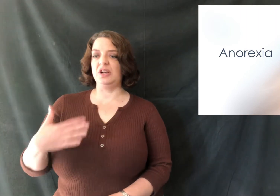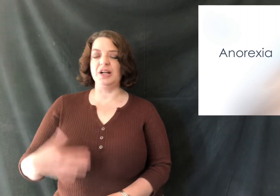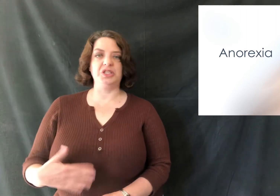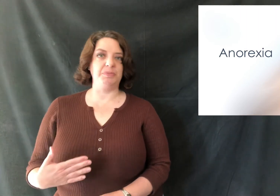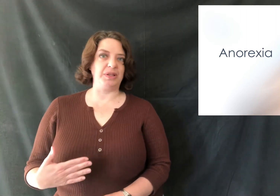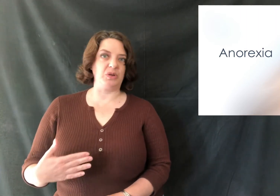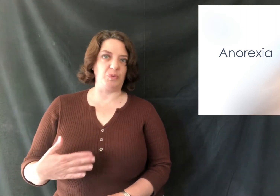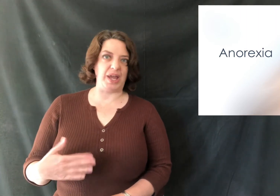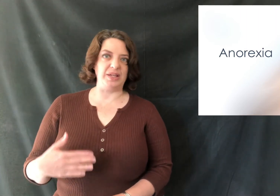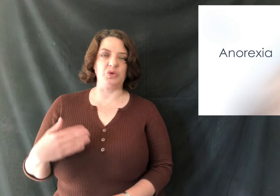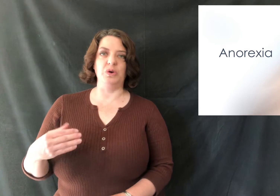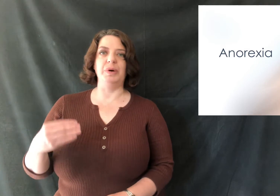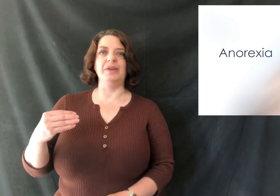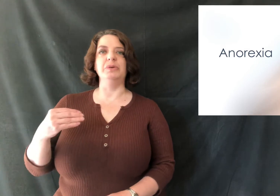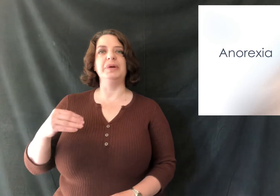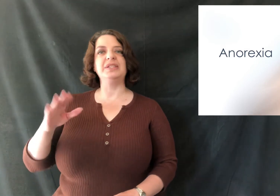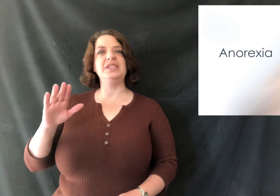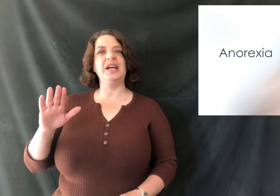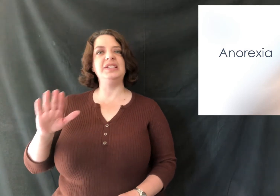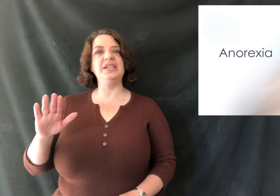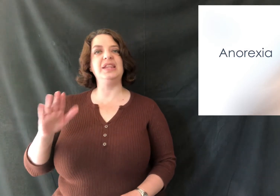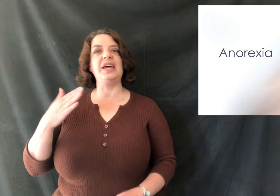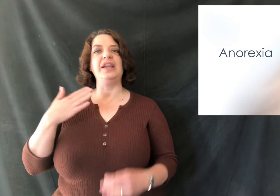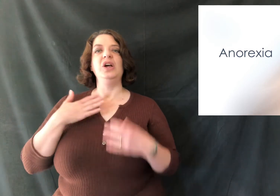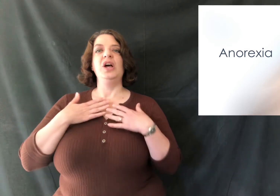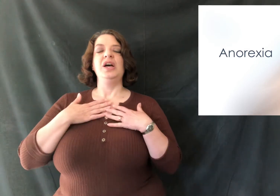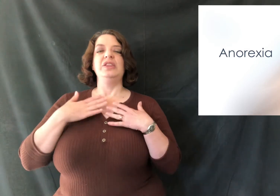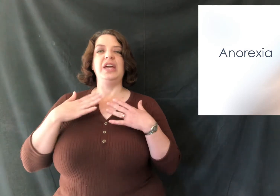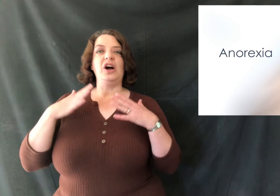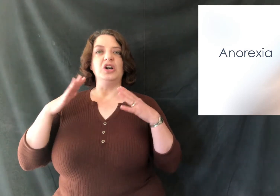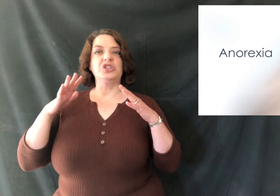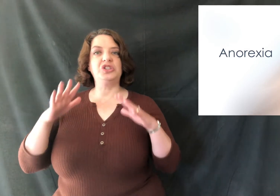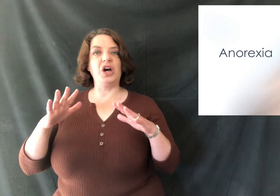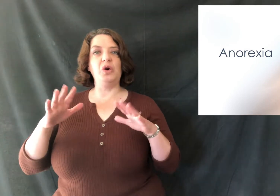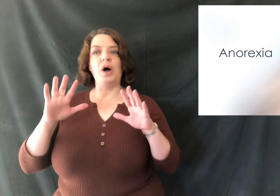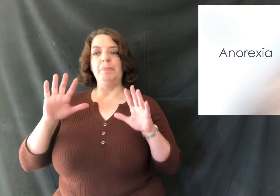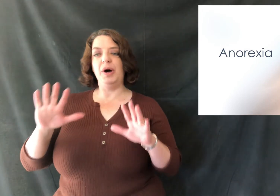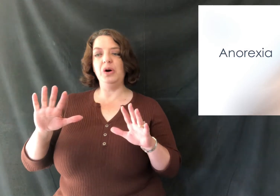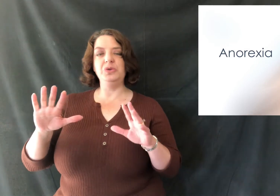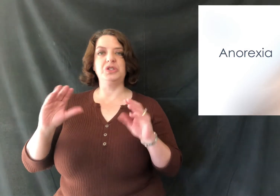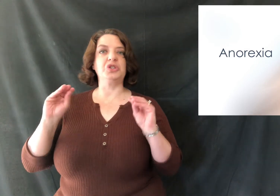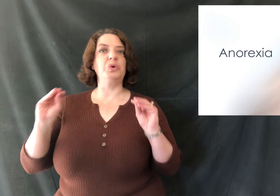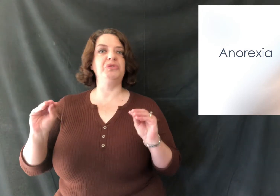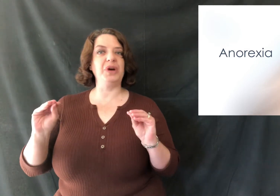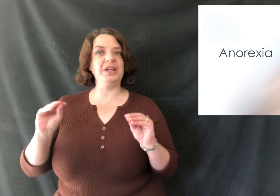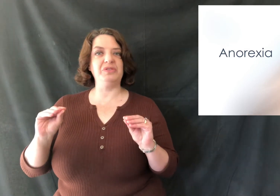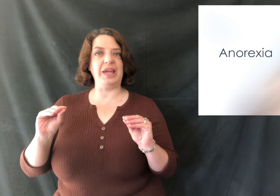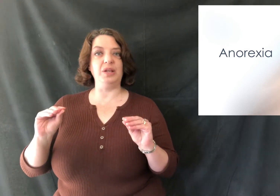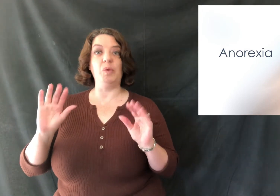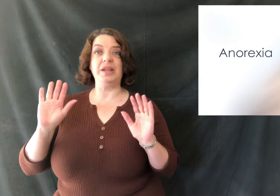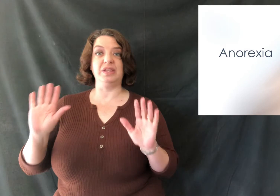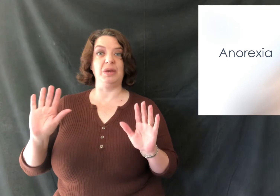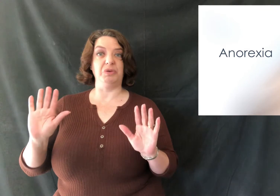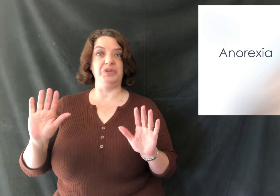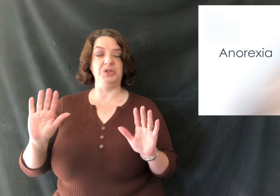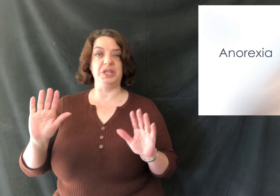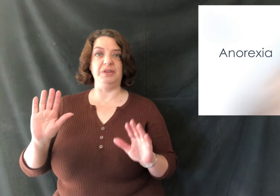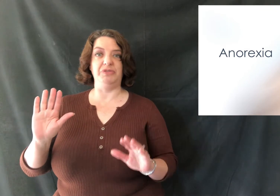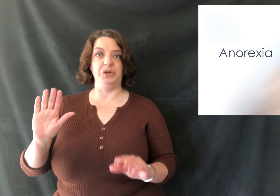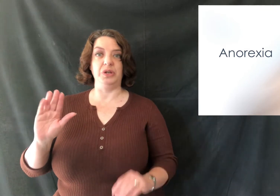conscious about their weight or whatever, but it's the idea that they are so opposed, they're so afraid of gaining weight that they refuse to eat food.